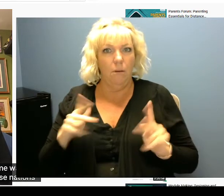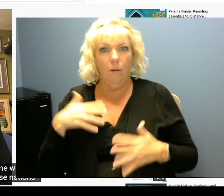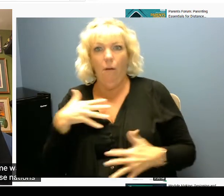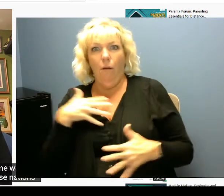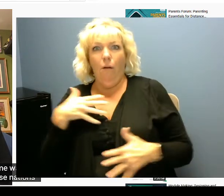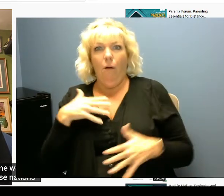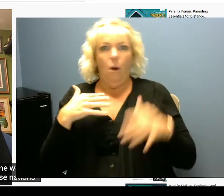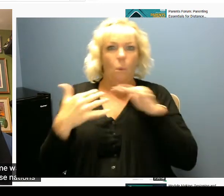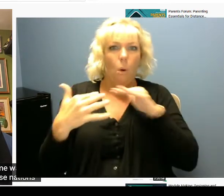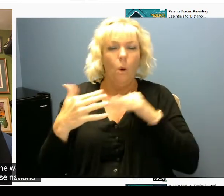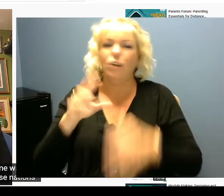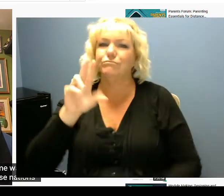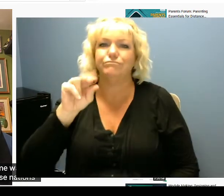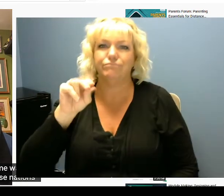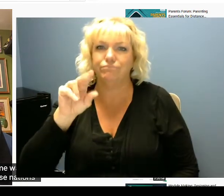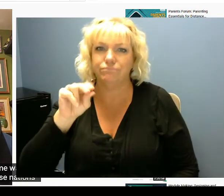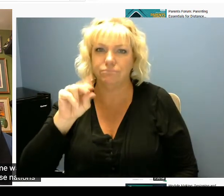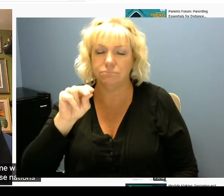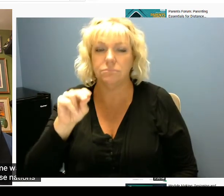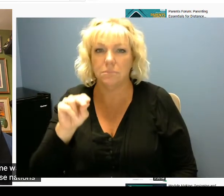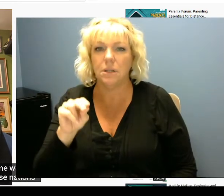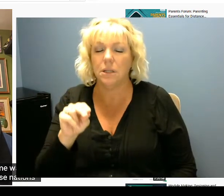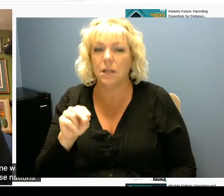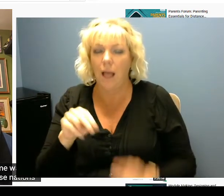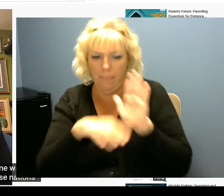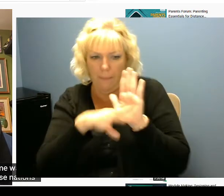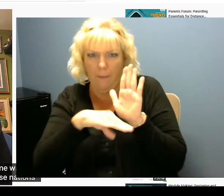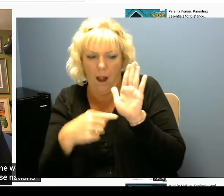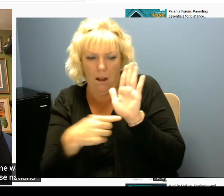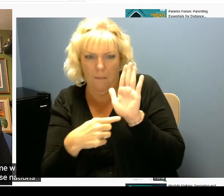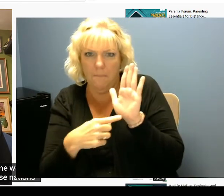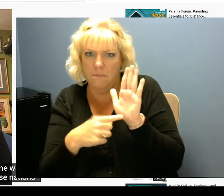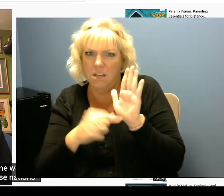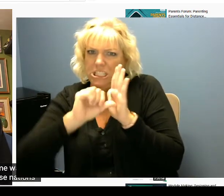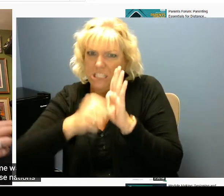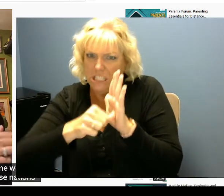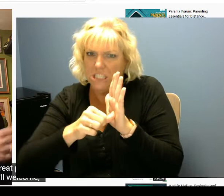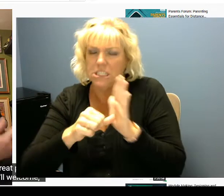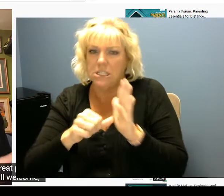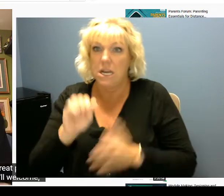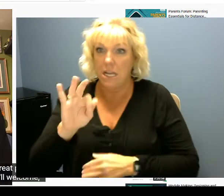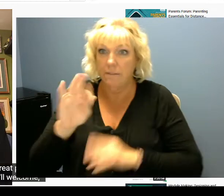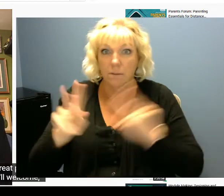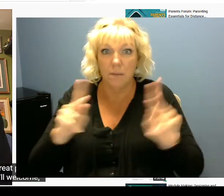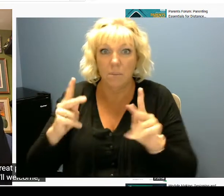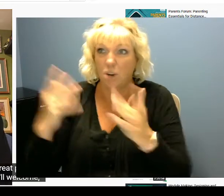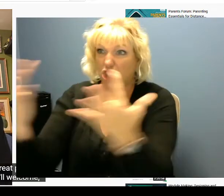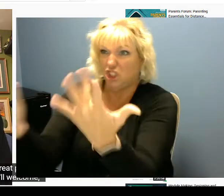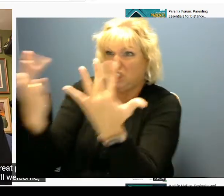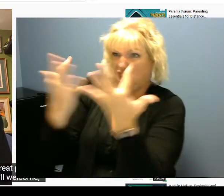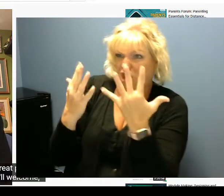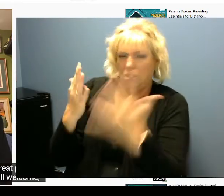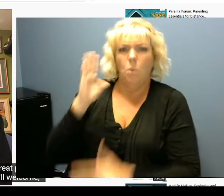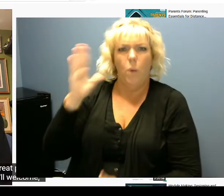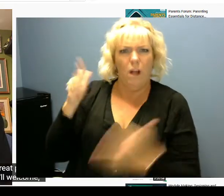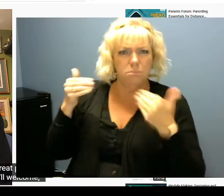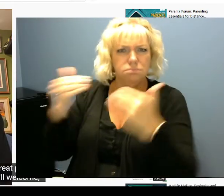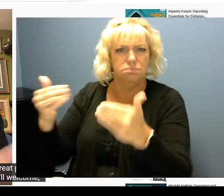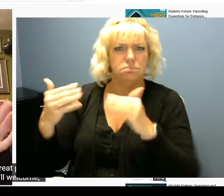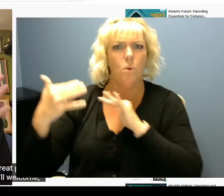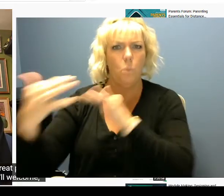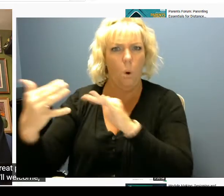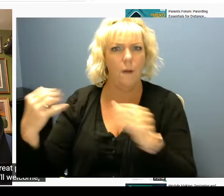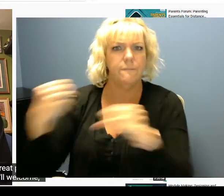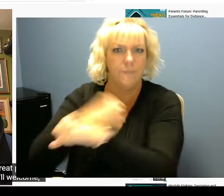here at the bottom that they will become warriors ready for battle to oppose those nations that have refused to accept the great peace.